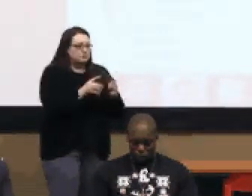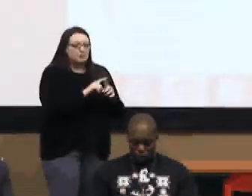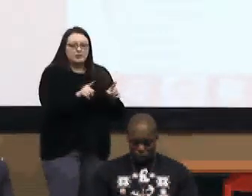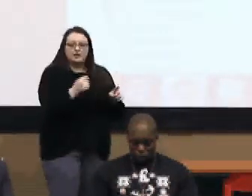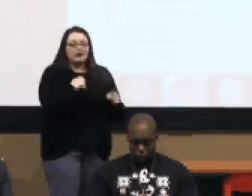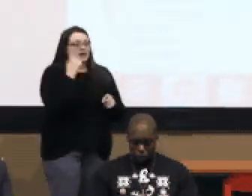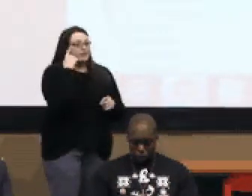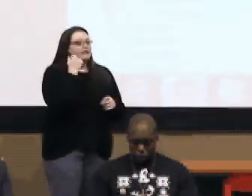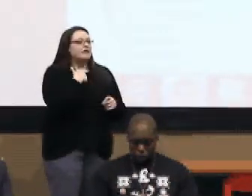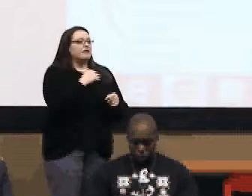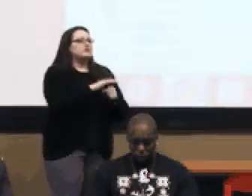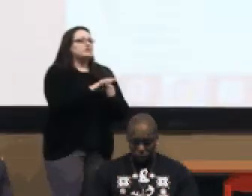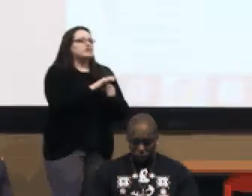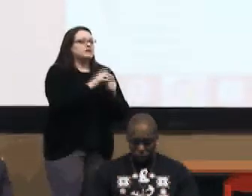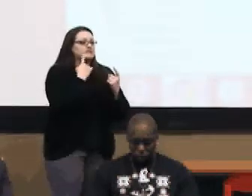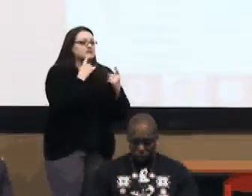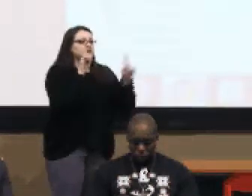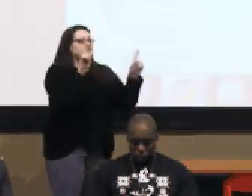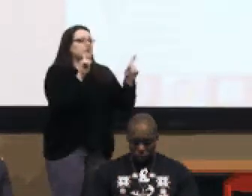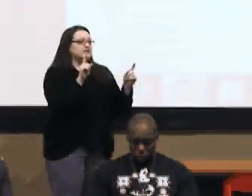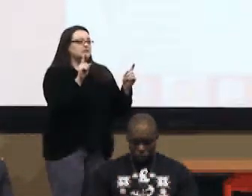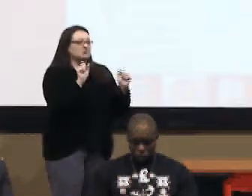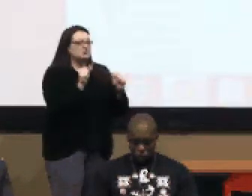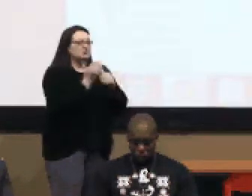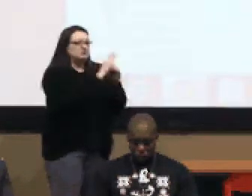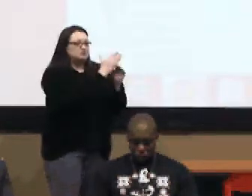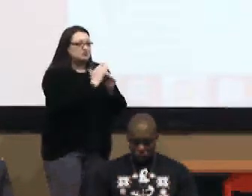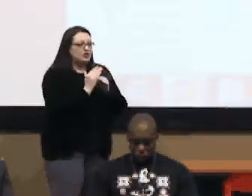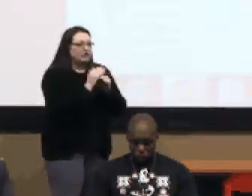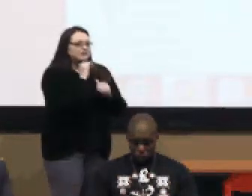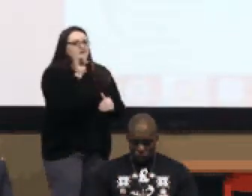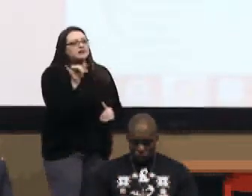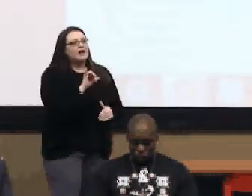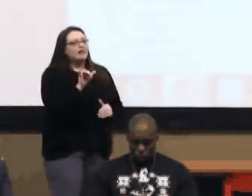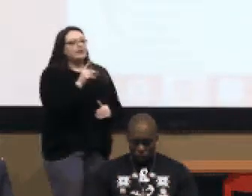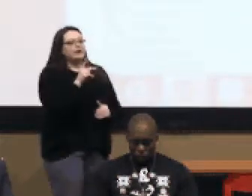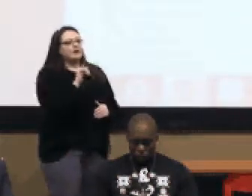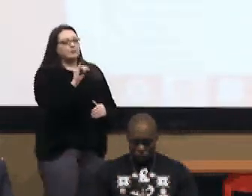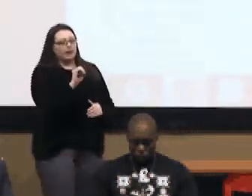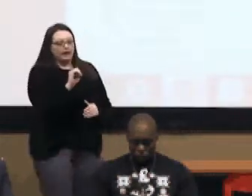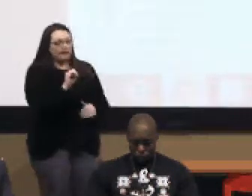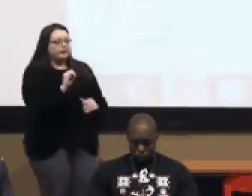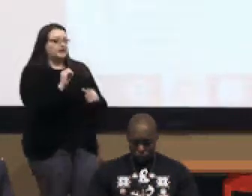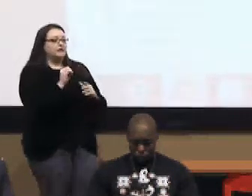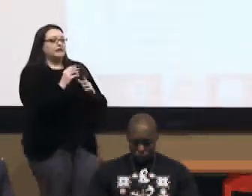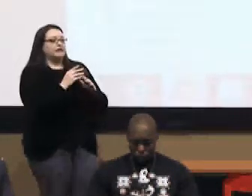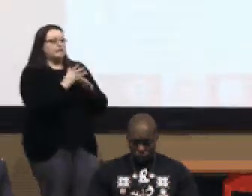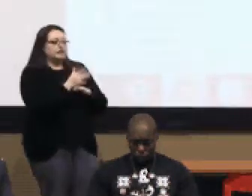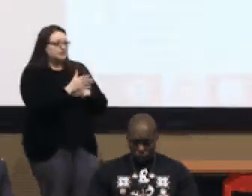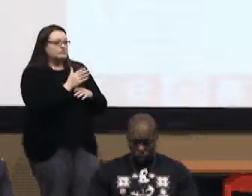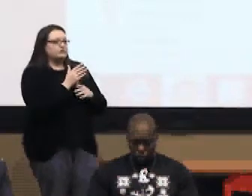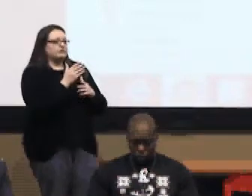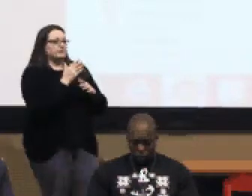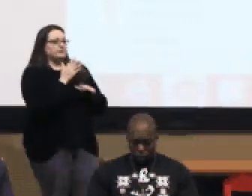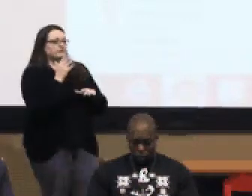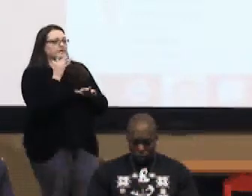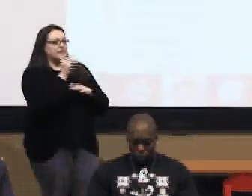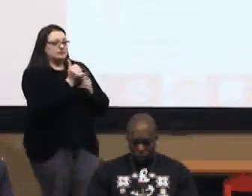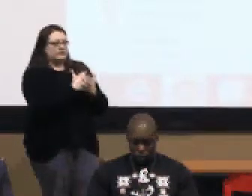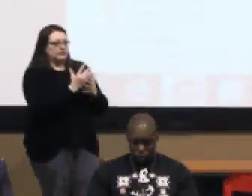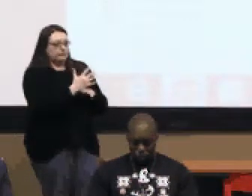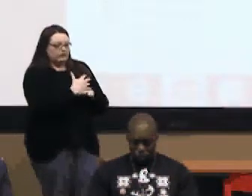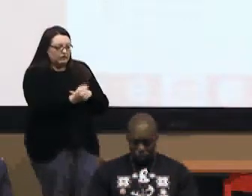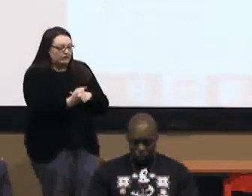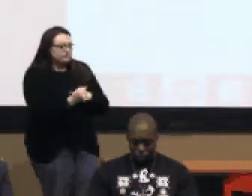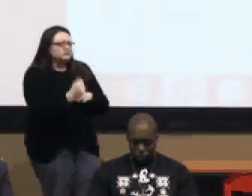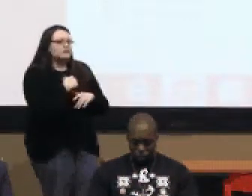I think that there's enough success to go around. It's not like a pie where eventually all the pieces will be gone. So I